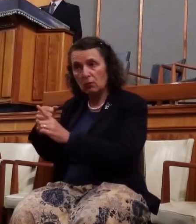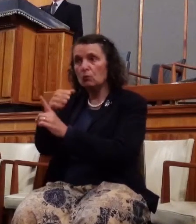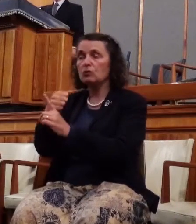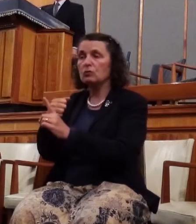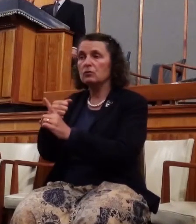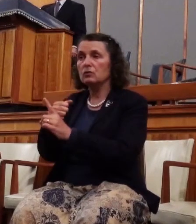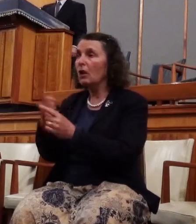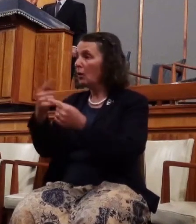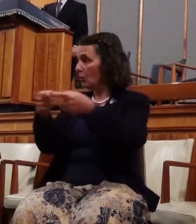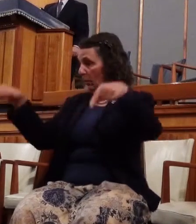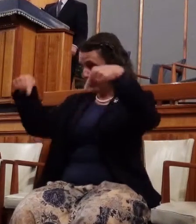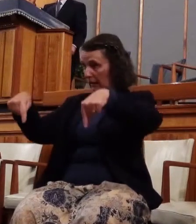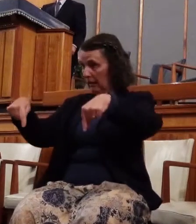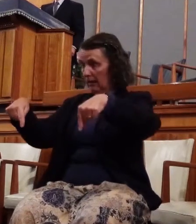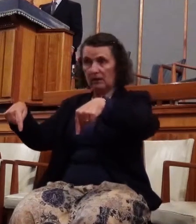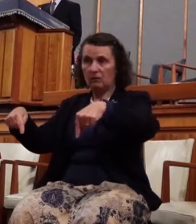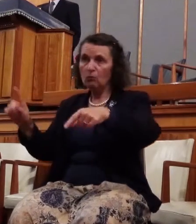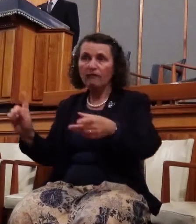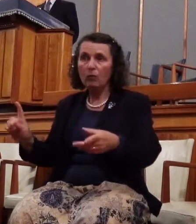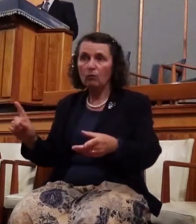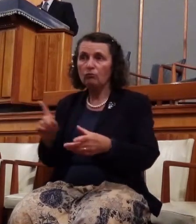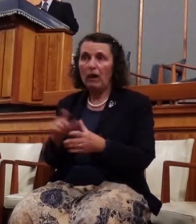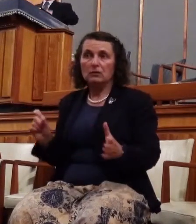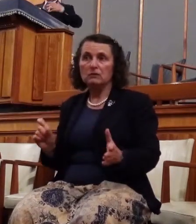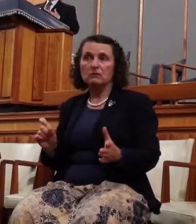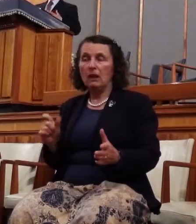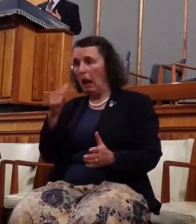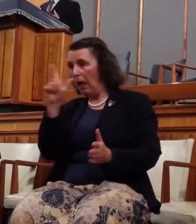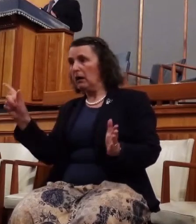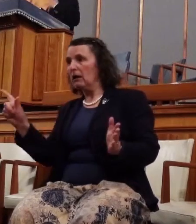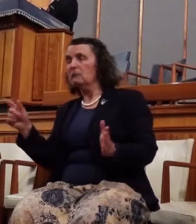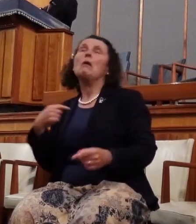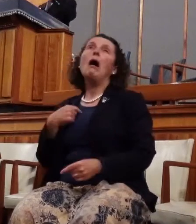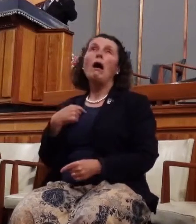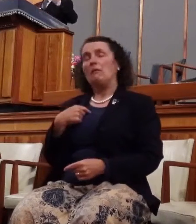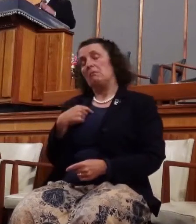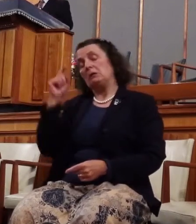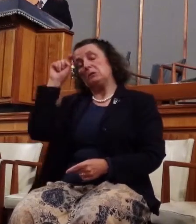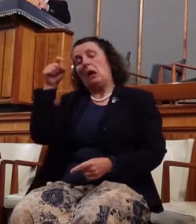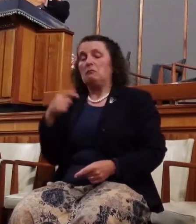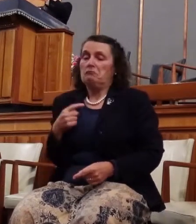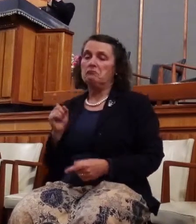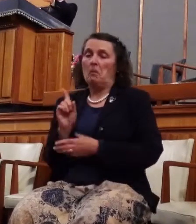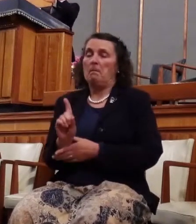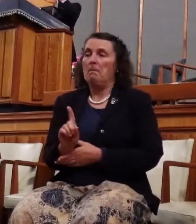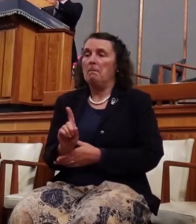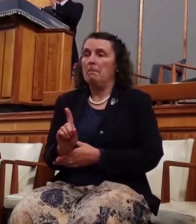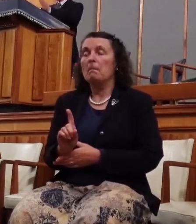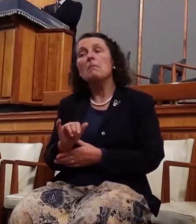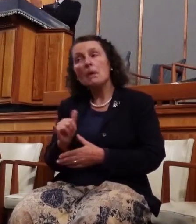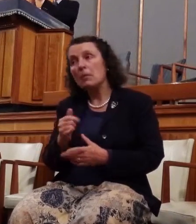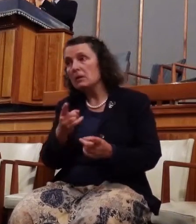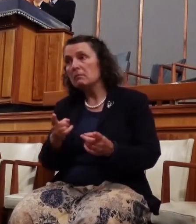It's not by accident. It's not by chance. It's not, oh, I decided I want to be there tonight. Yes, you may have